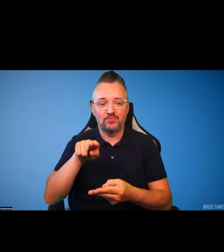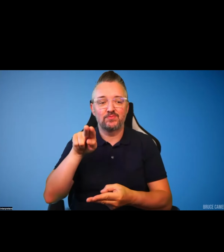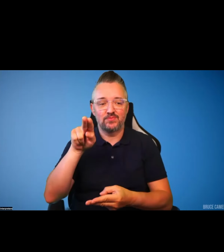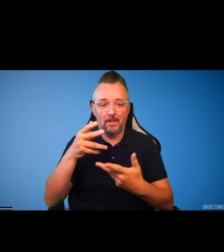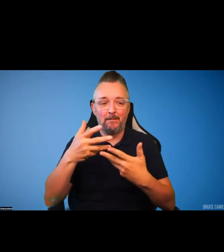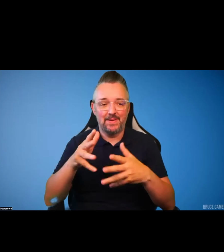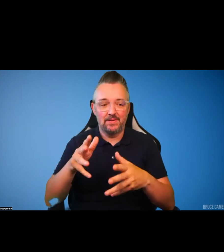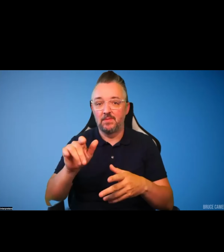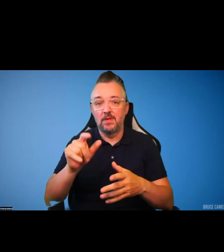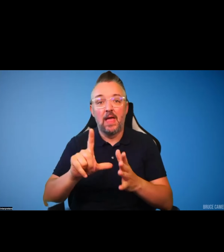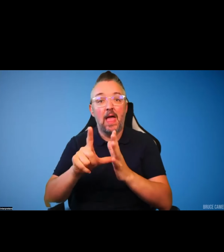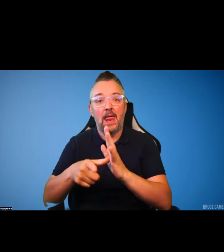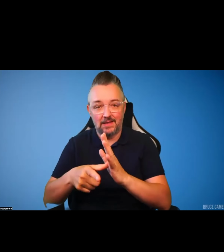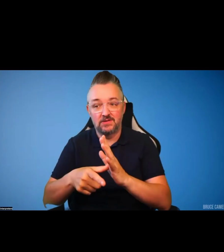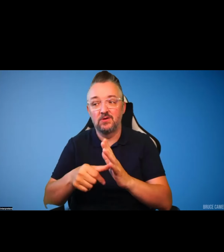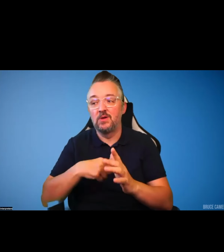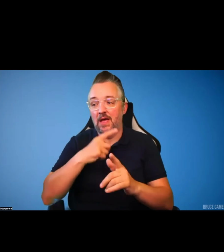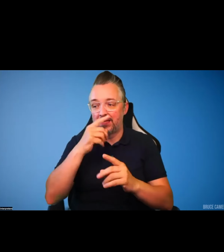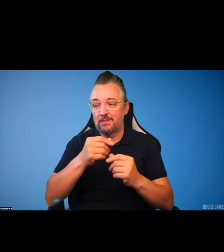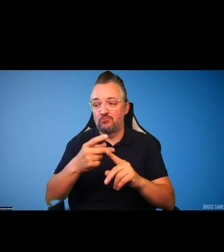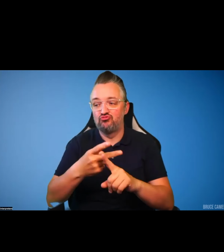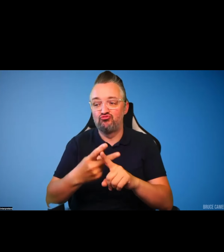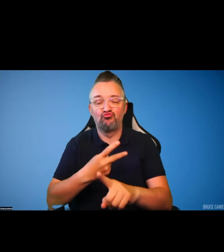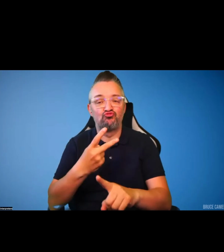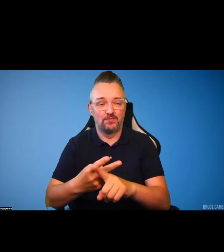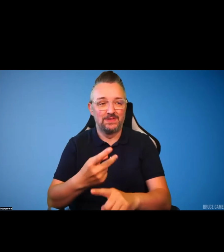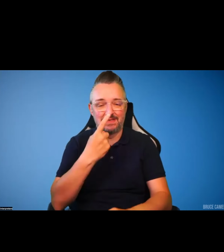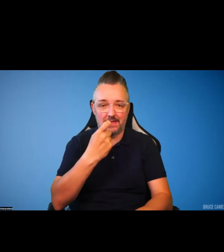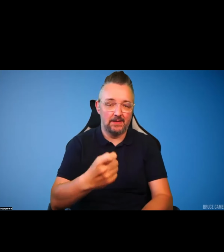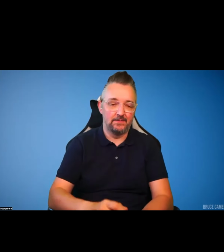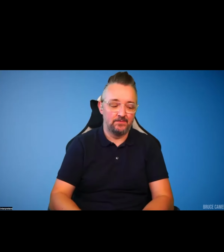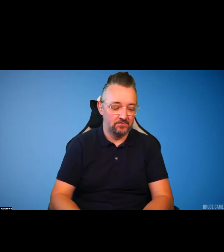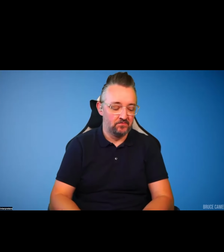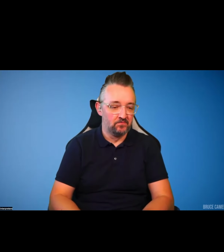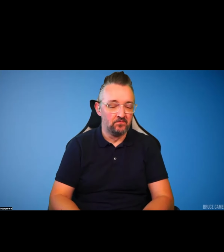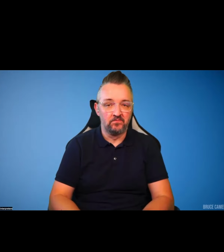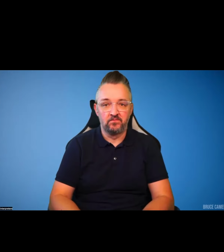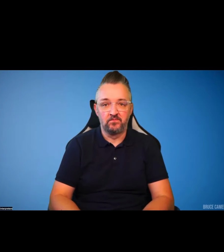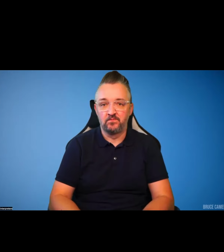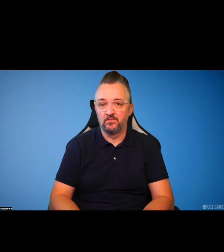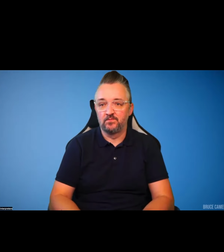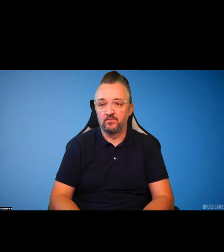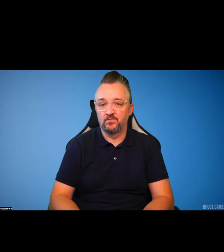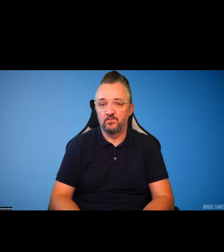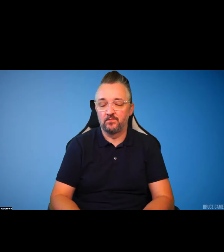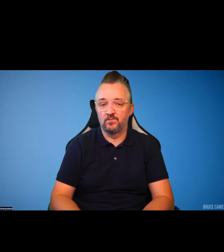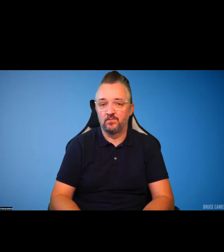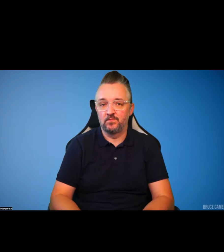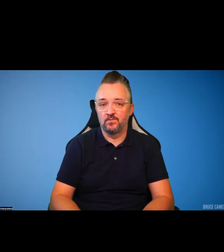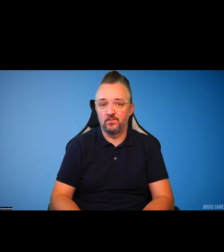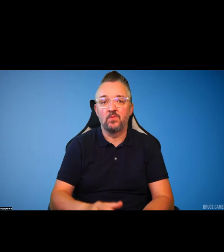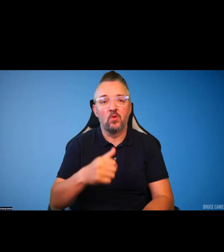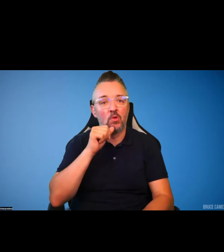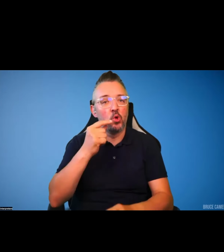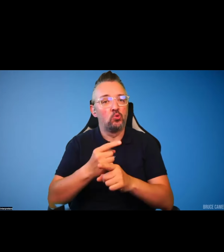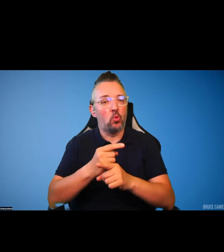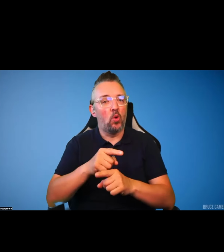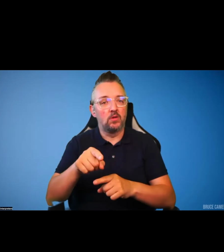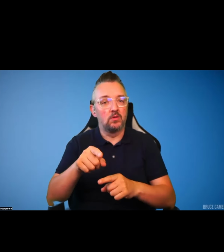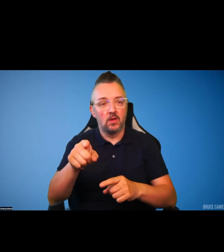you've joined late, we can repeat some of the information. And we'll talk at the end. Alistair will speak in a minute about how you can access some of